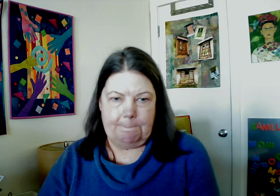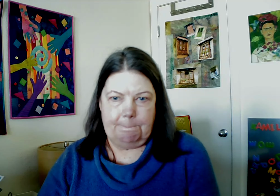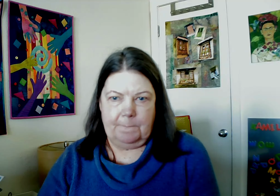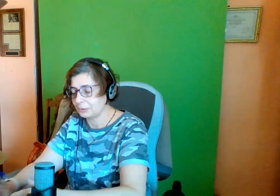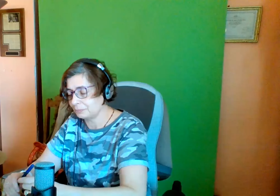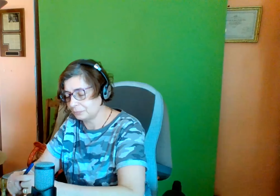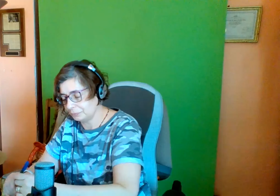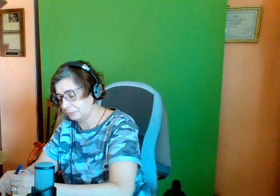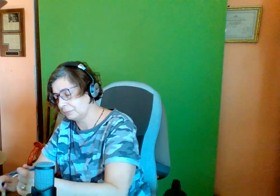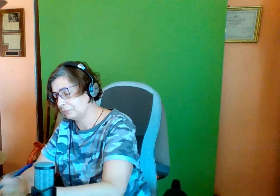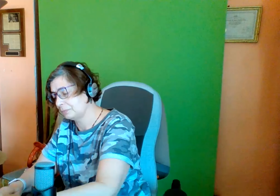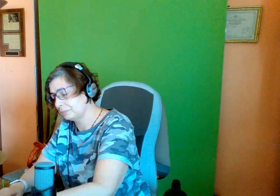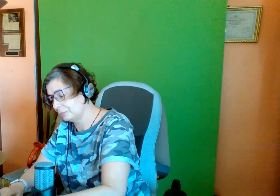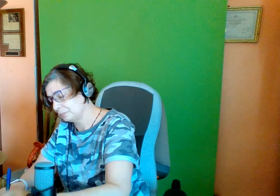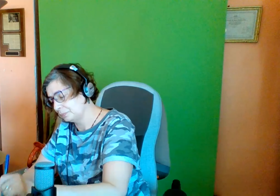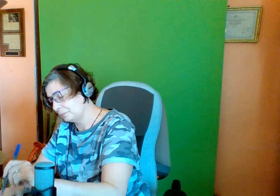¿Ya todos?